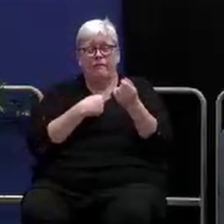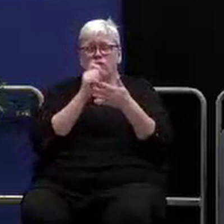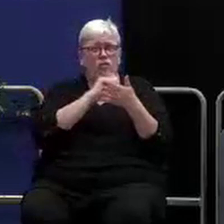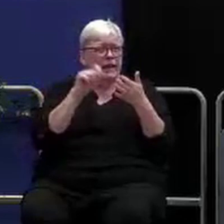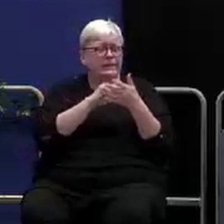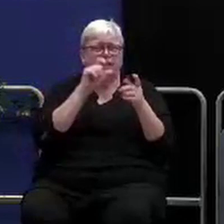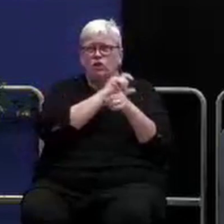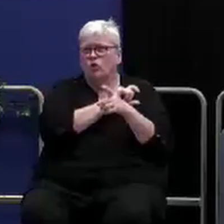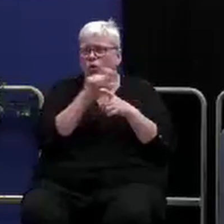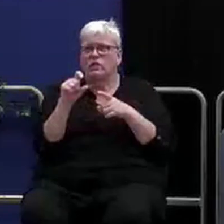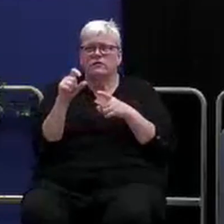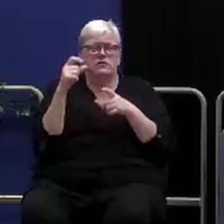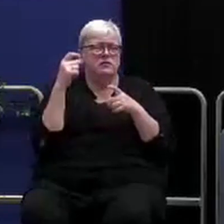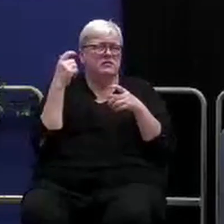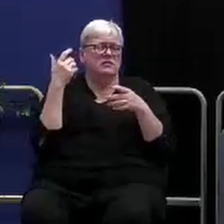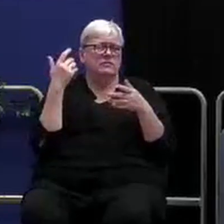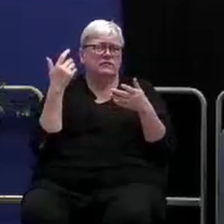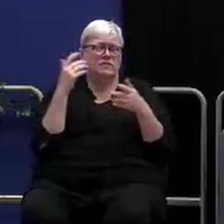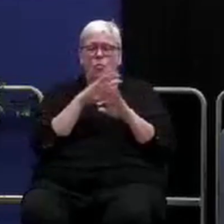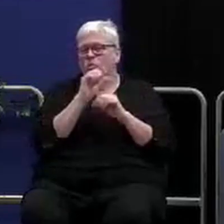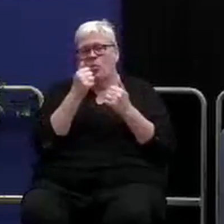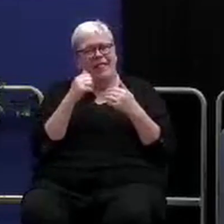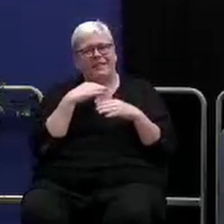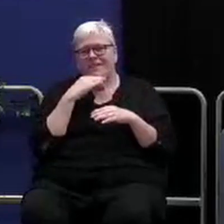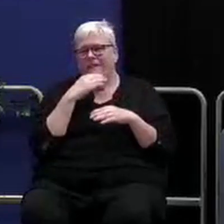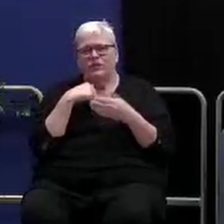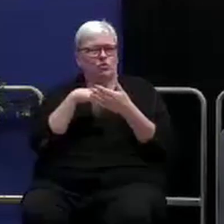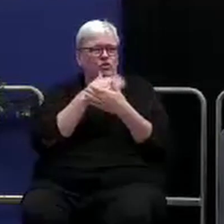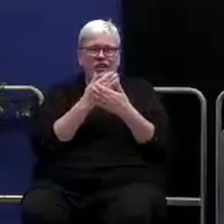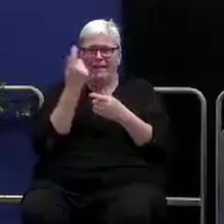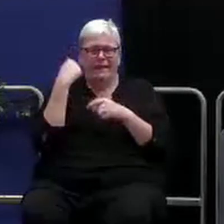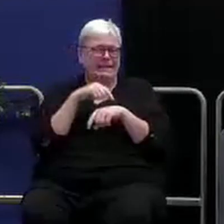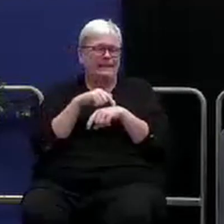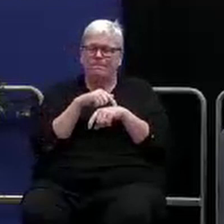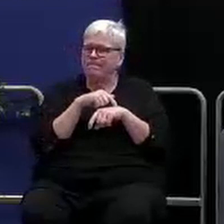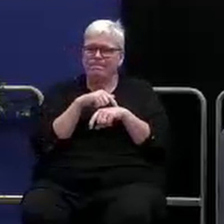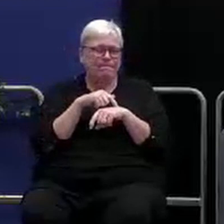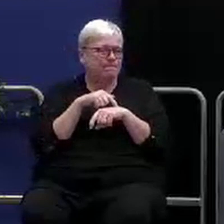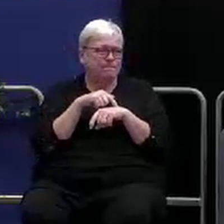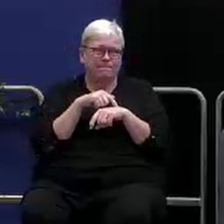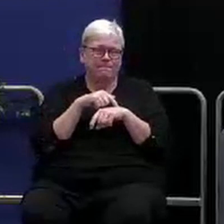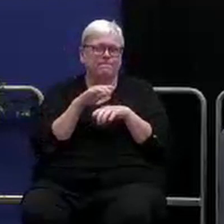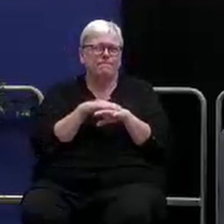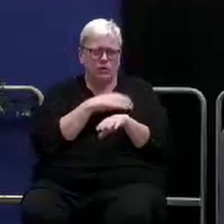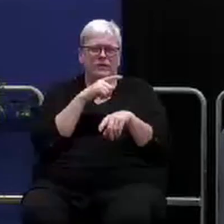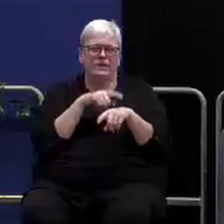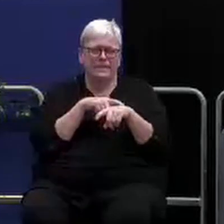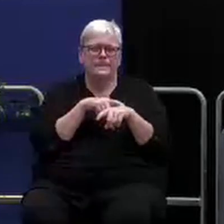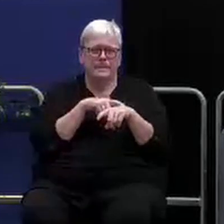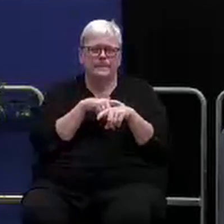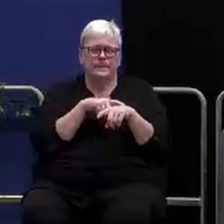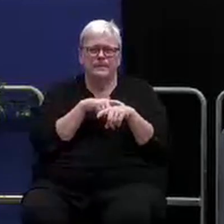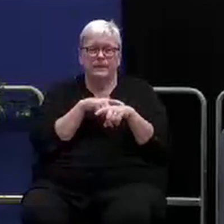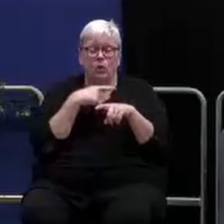have I wasn't well enough to share it openly. It took me quite a long time to do that. And